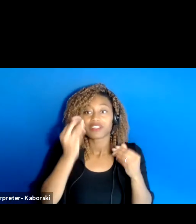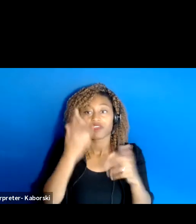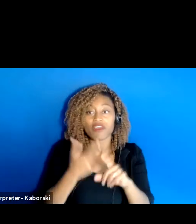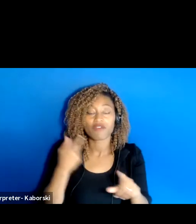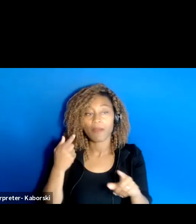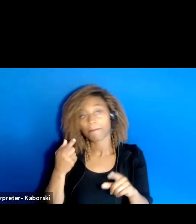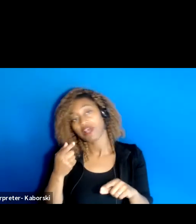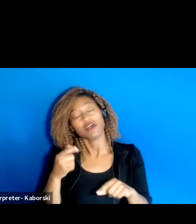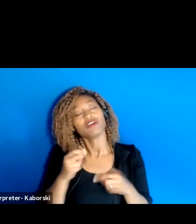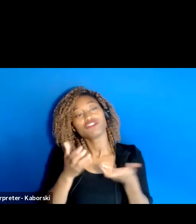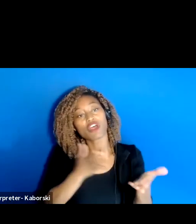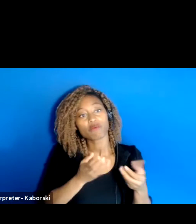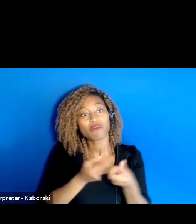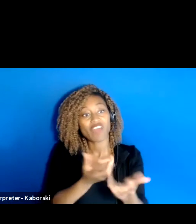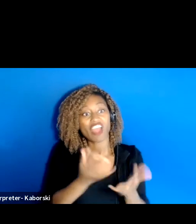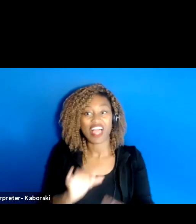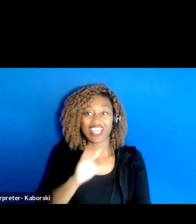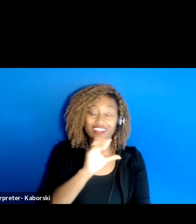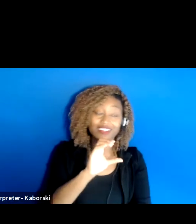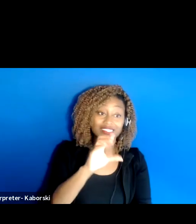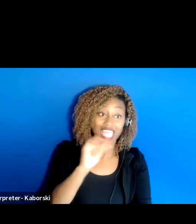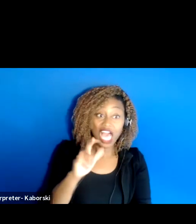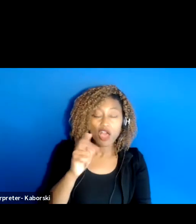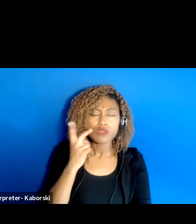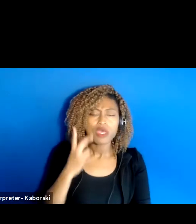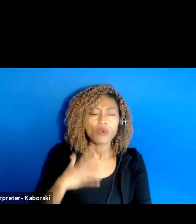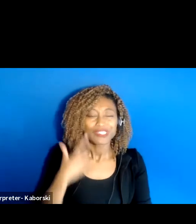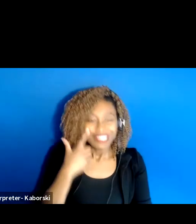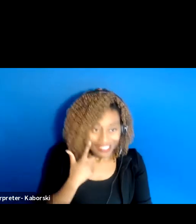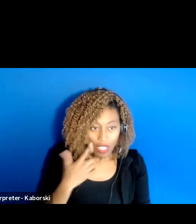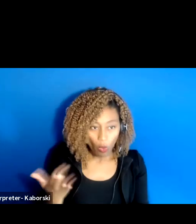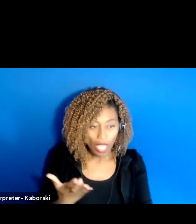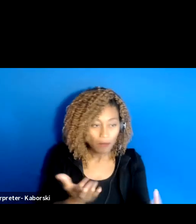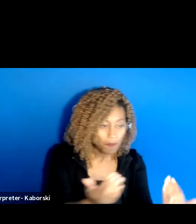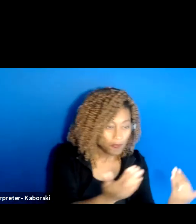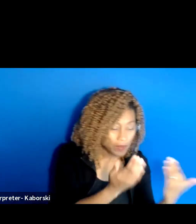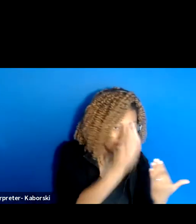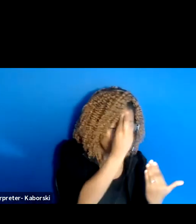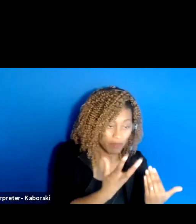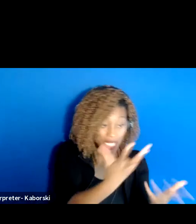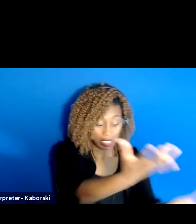for Independent Living about what they're seeing on the ground. And so if those